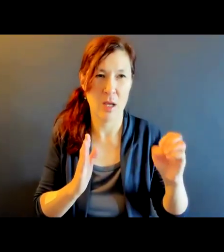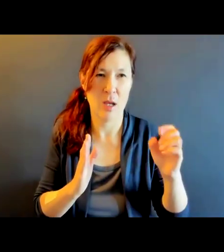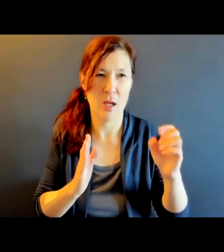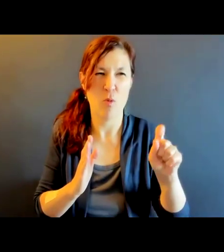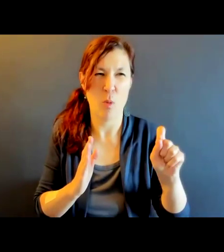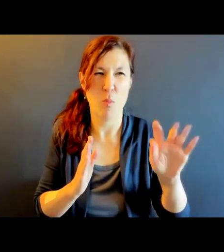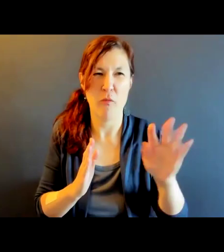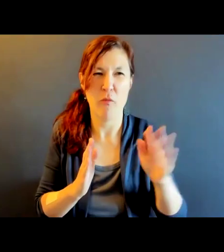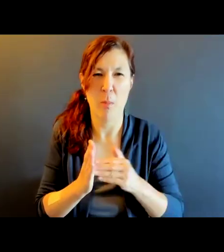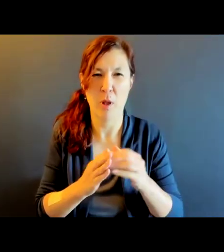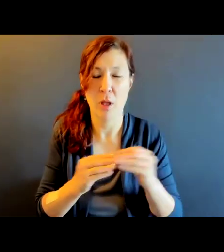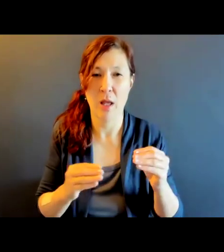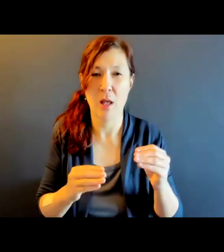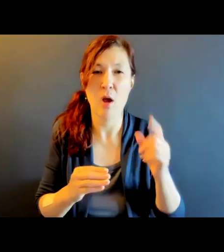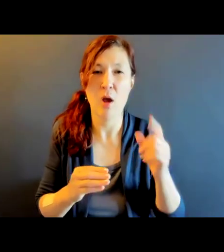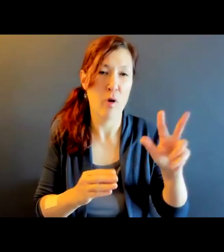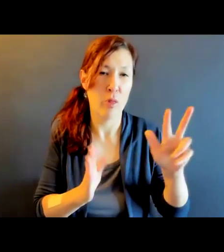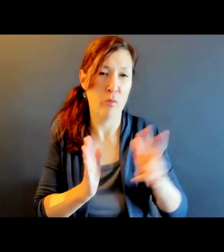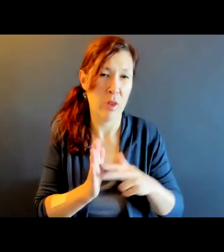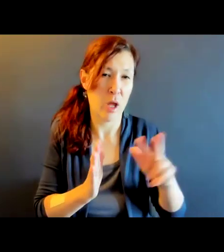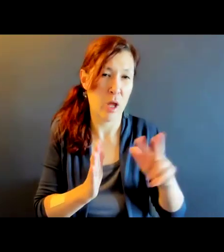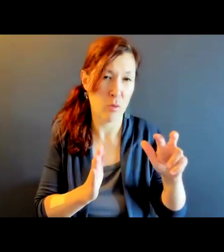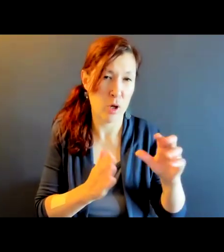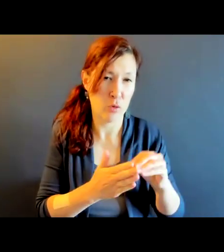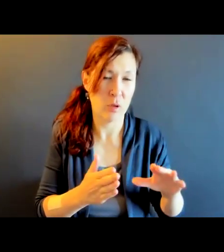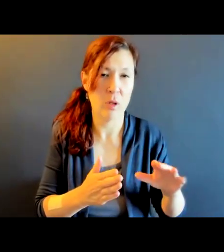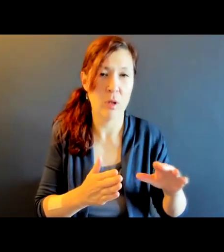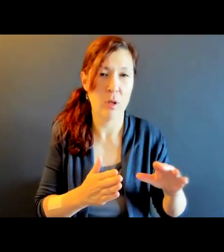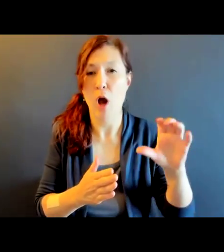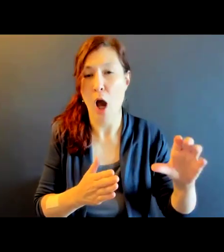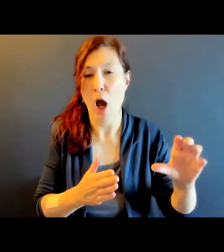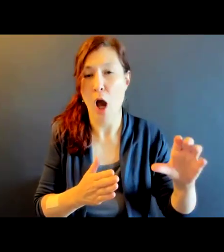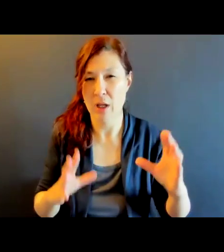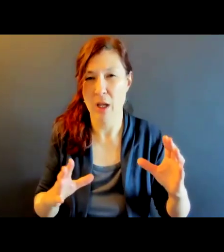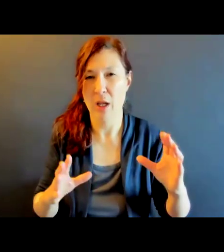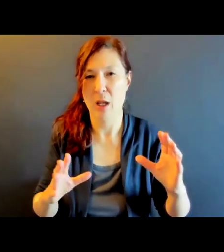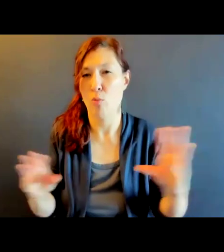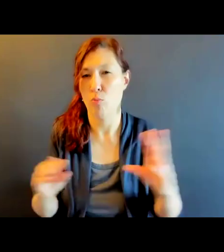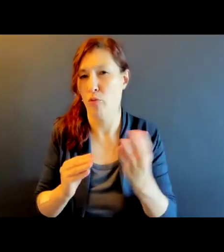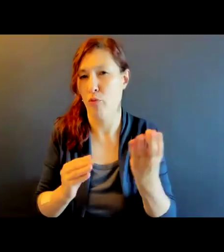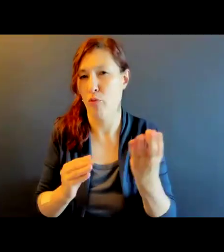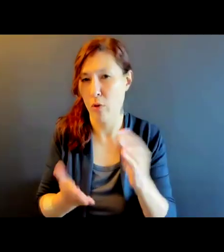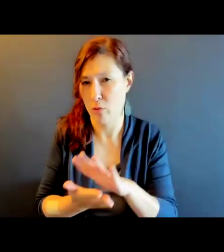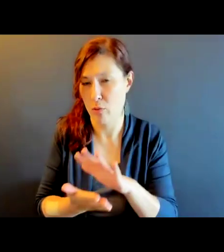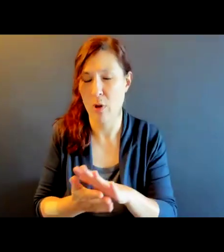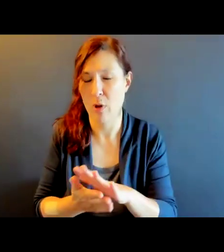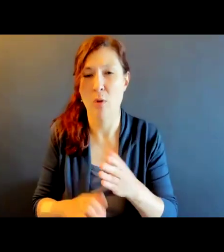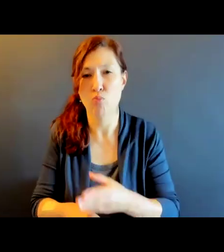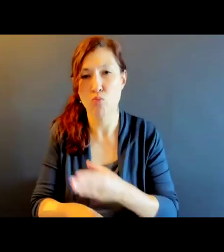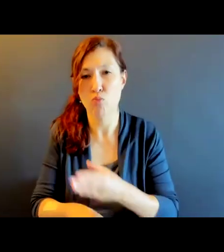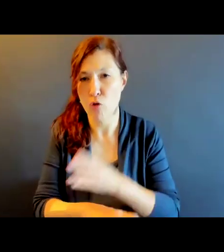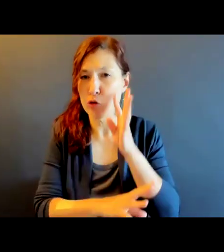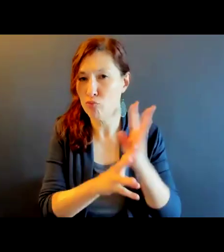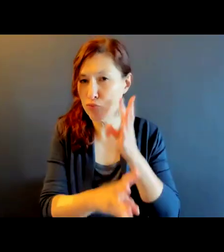grant will serve 3,300 students and 100 teachers at 14 schools and will provide resources for the improvement and innovation